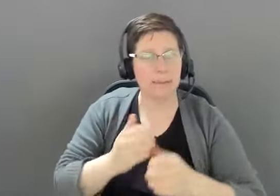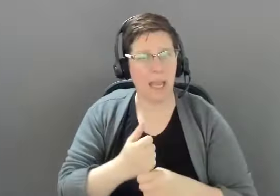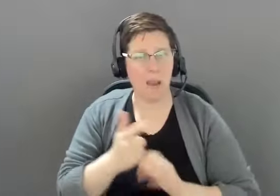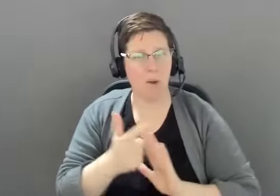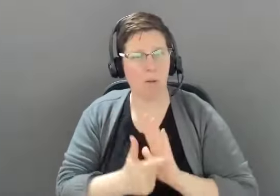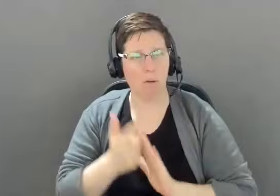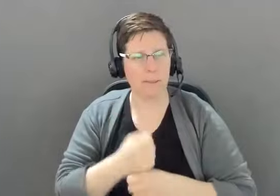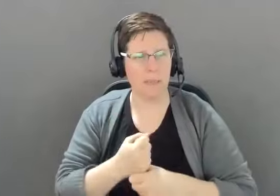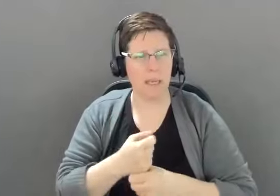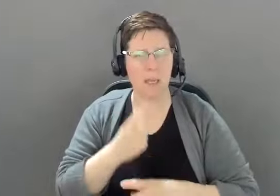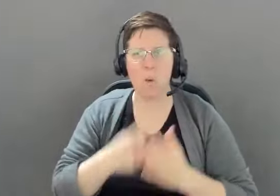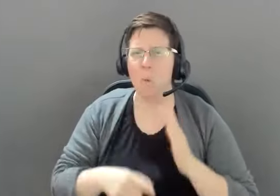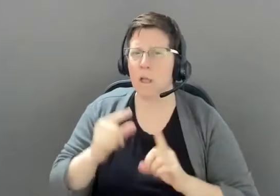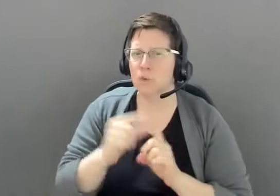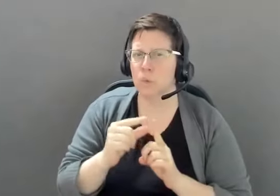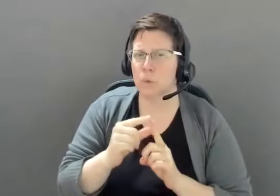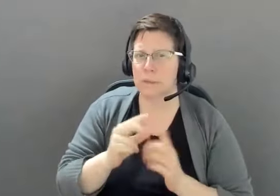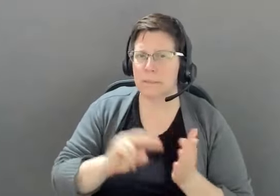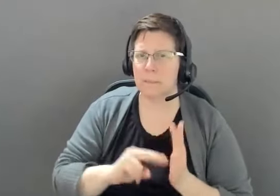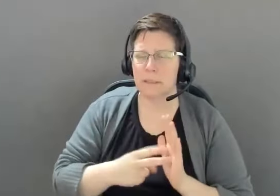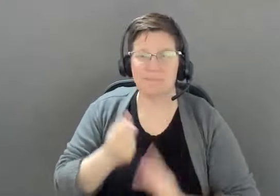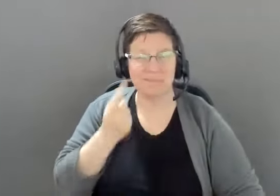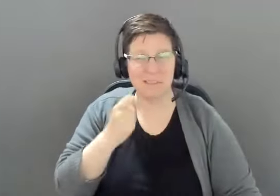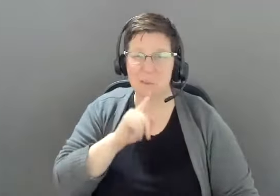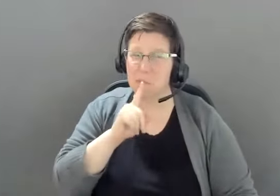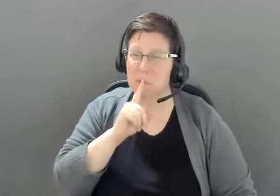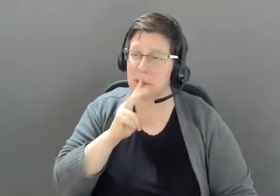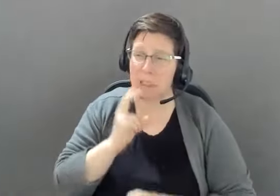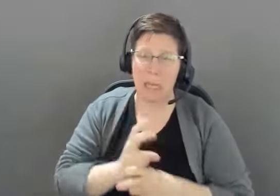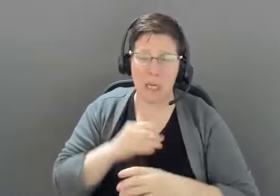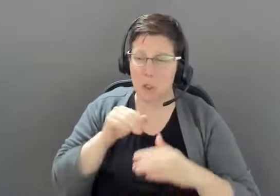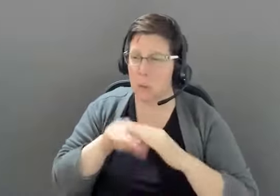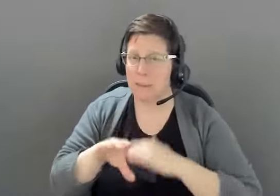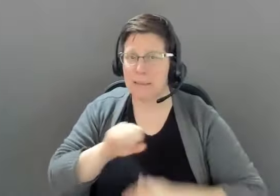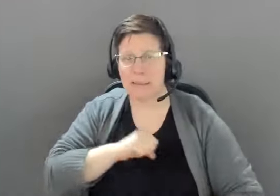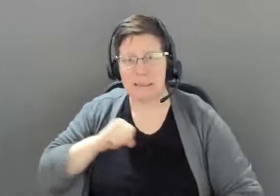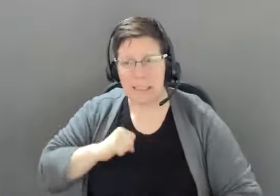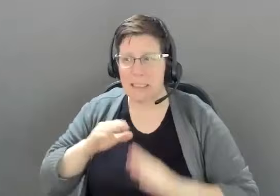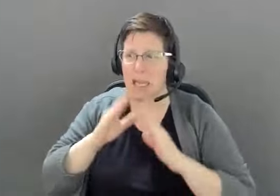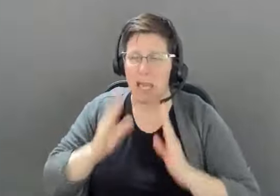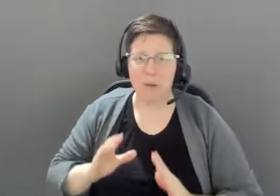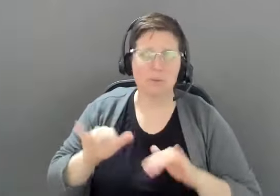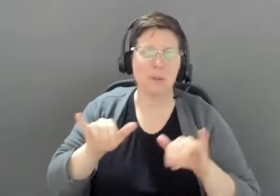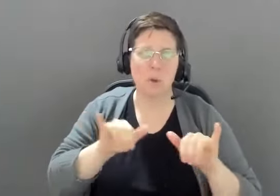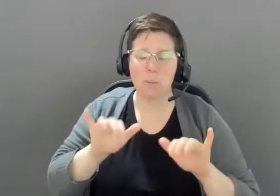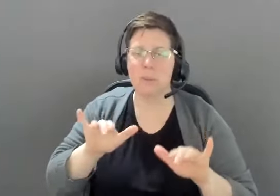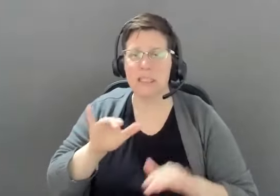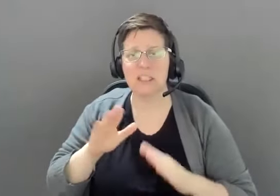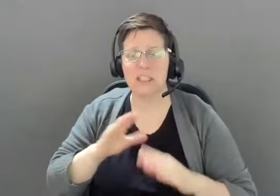very inaccessible to go through the Senate and the House of Commons and the committees and try to understand, how